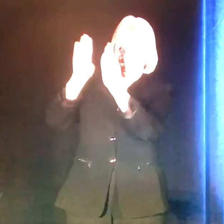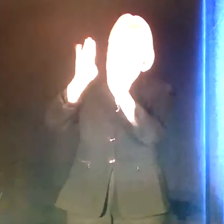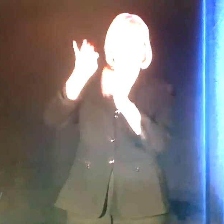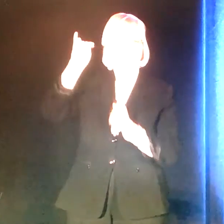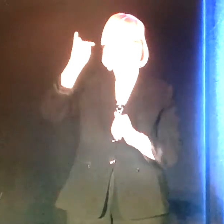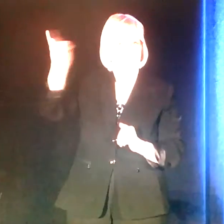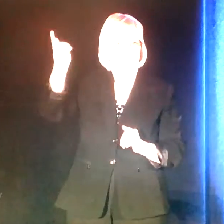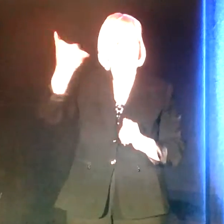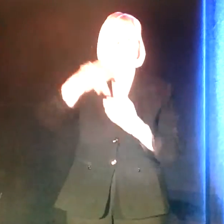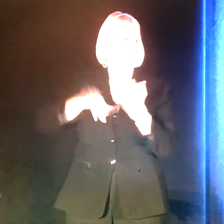like